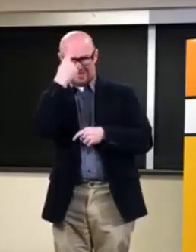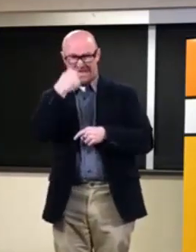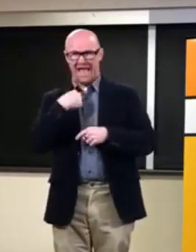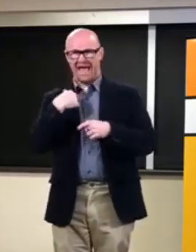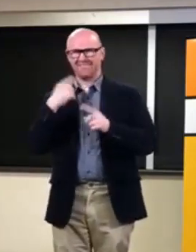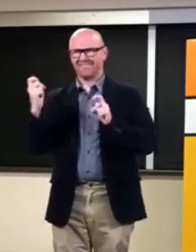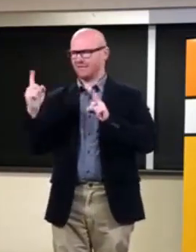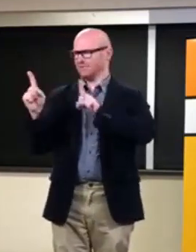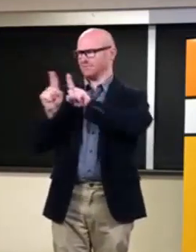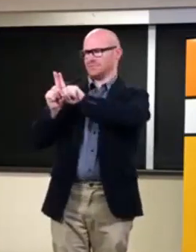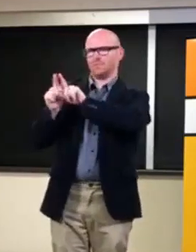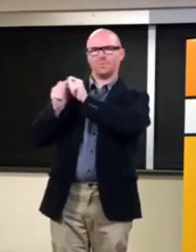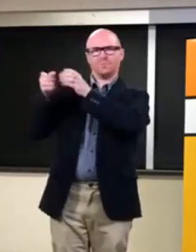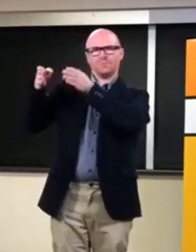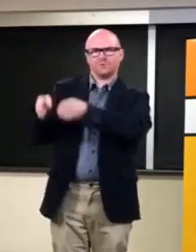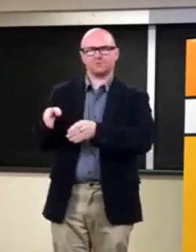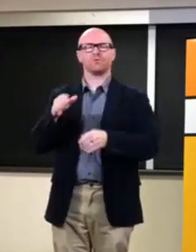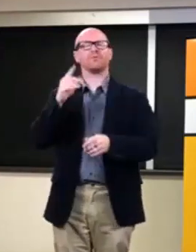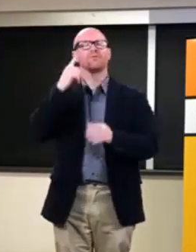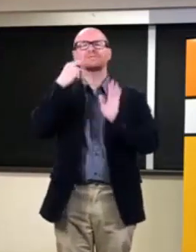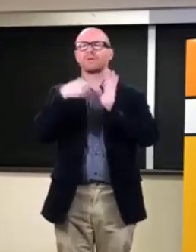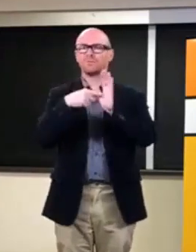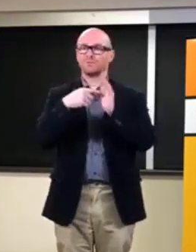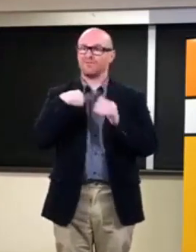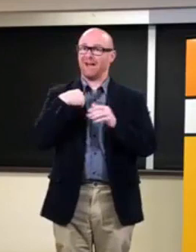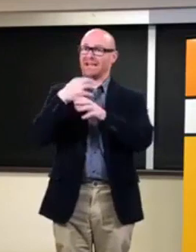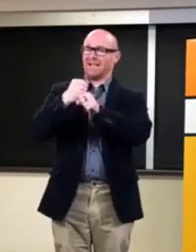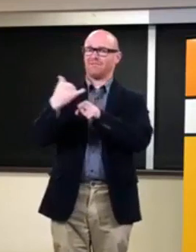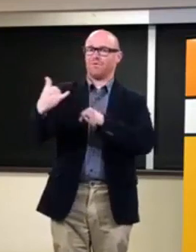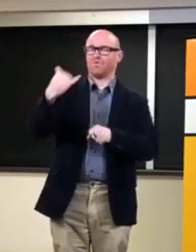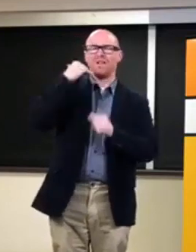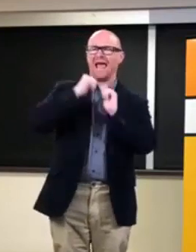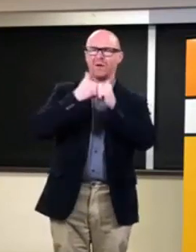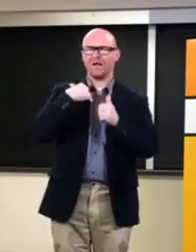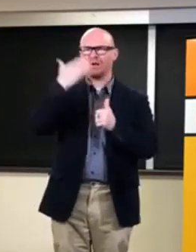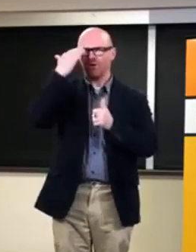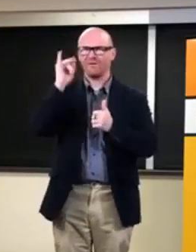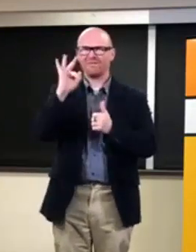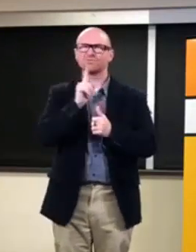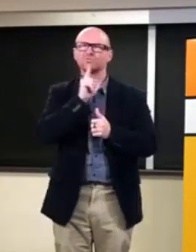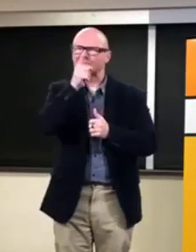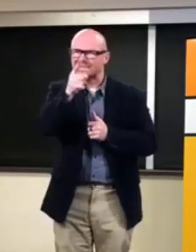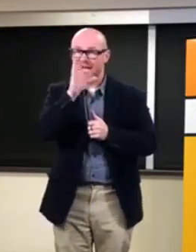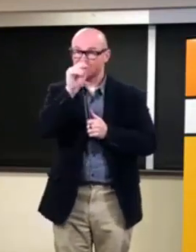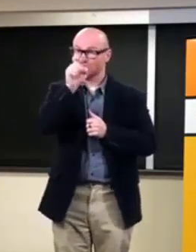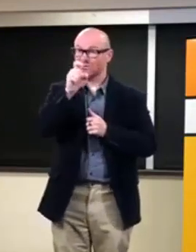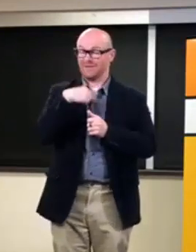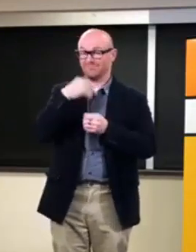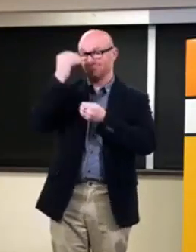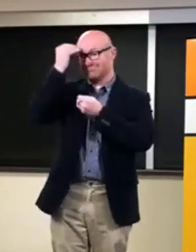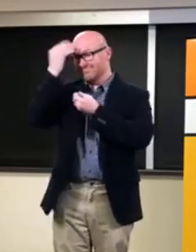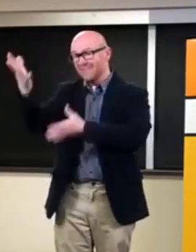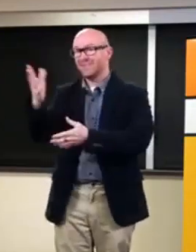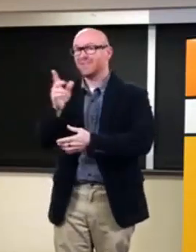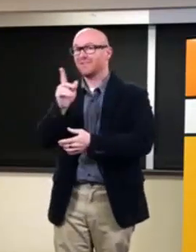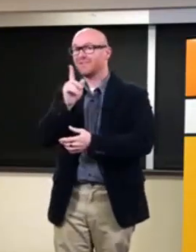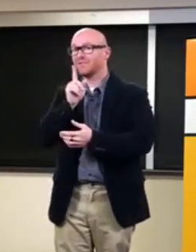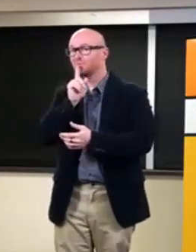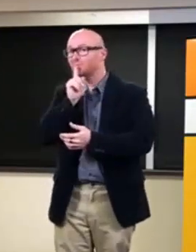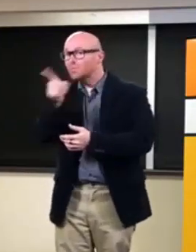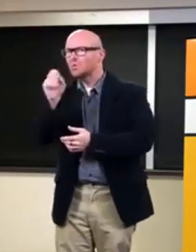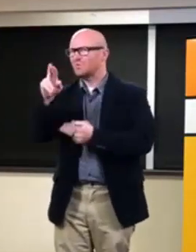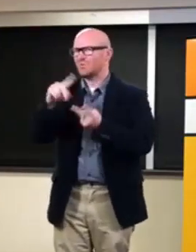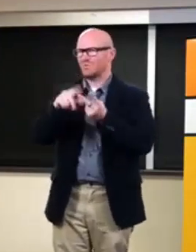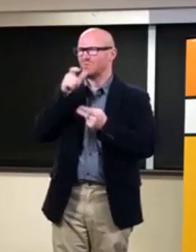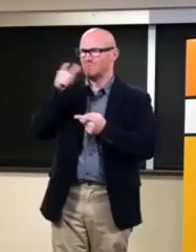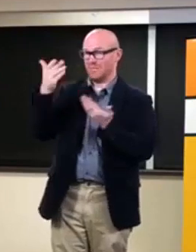when, if I were to get a phone call, how do I know that it's real or not? And the importance of calling public health back if you have had contact.